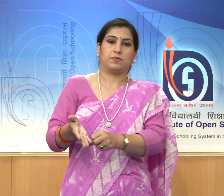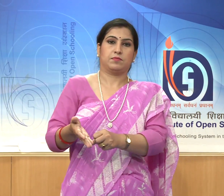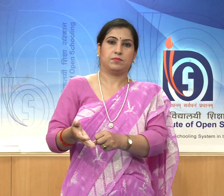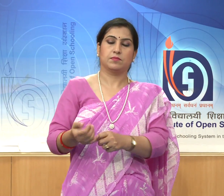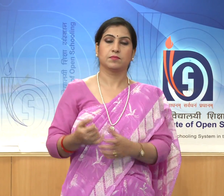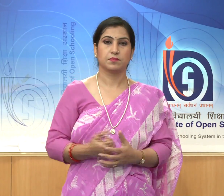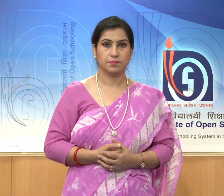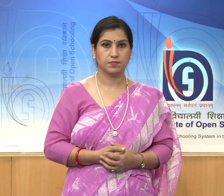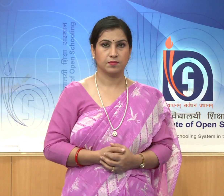almost